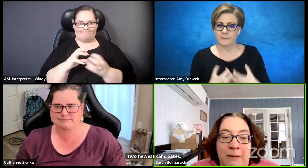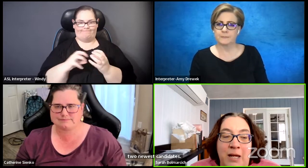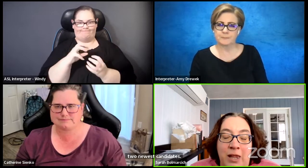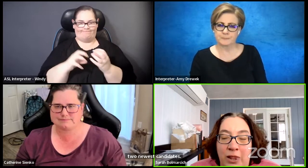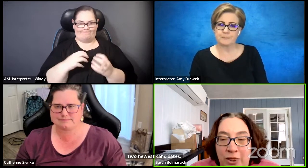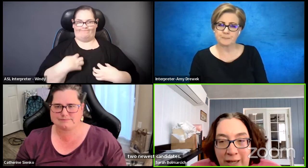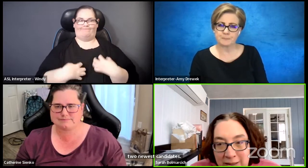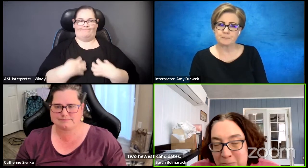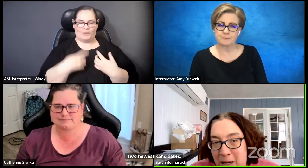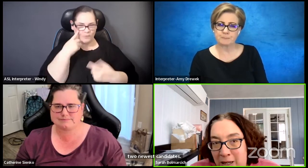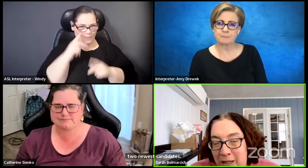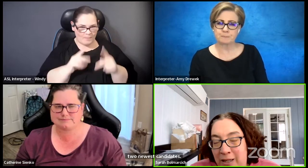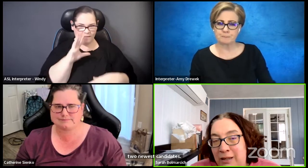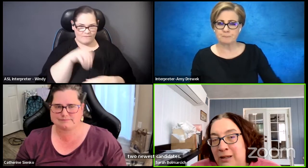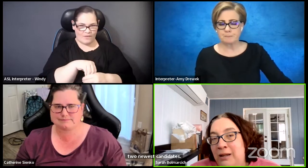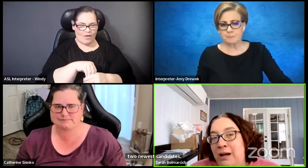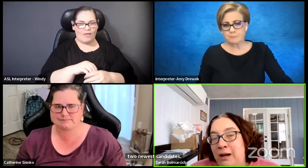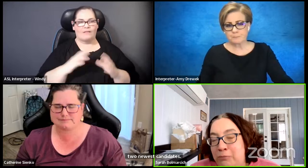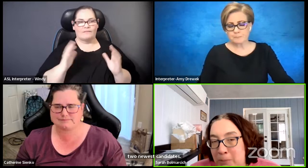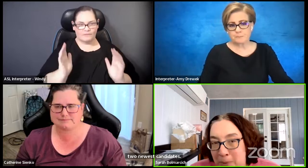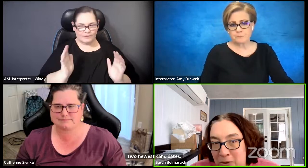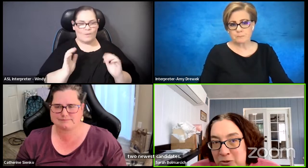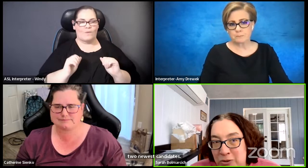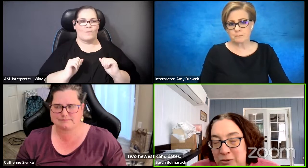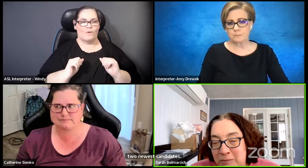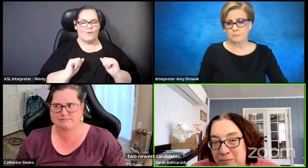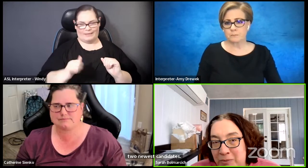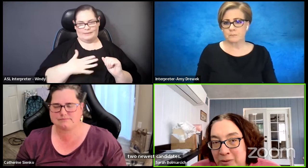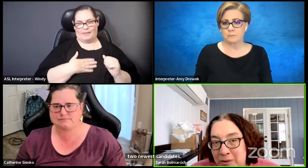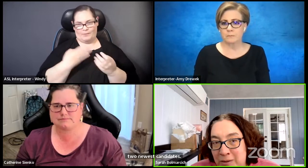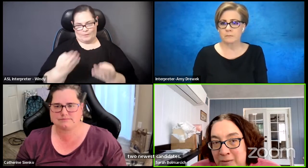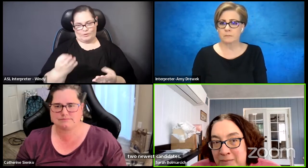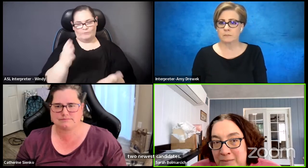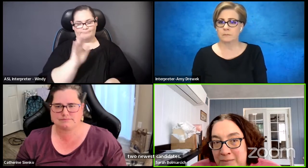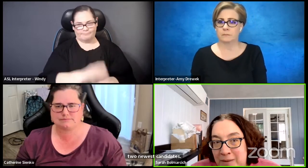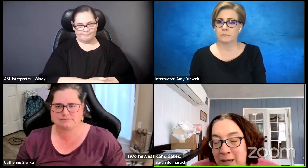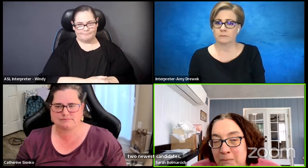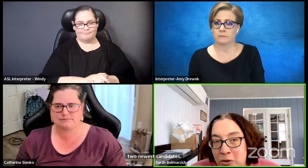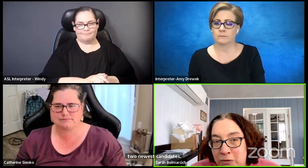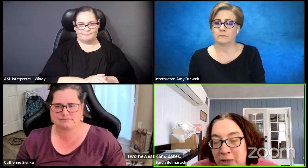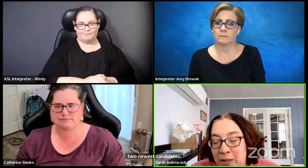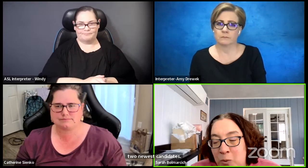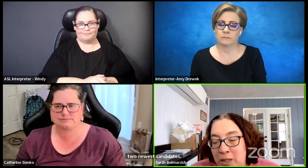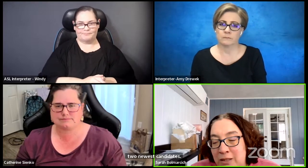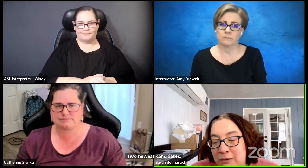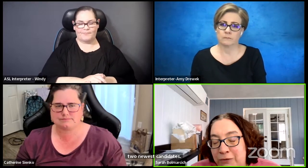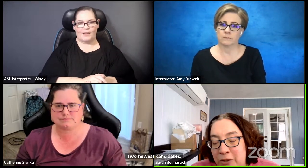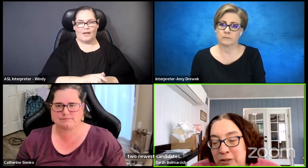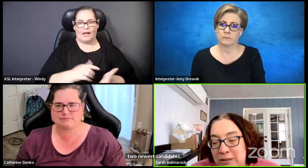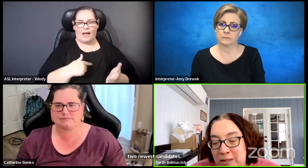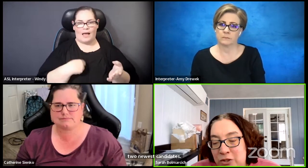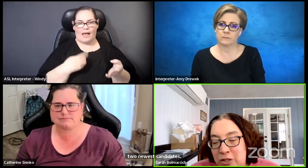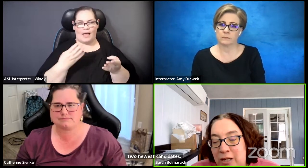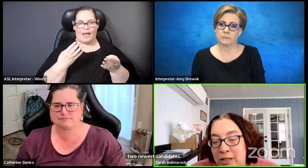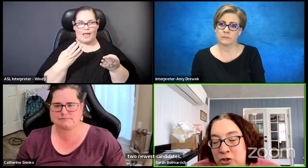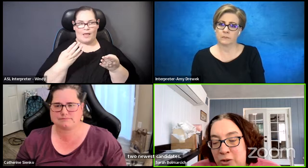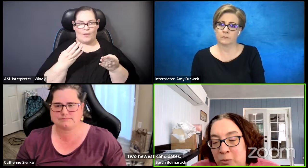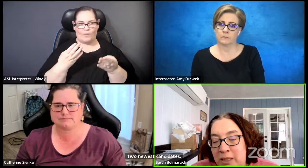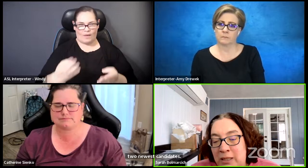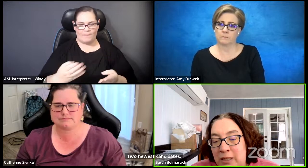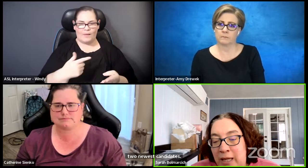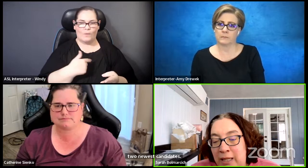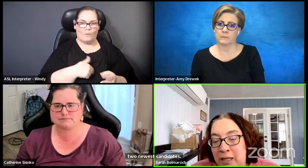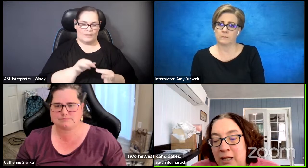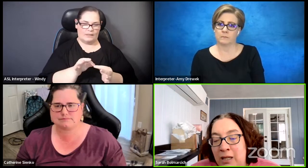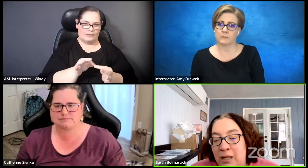But that's my proposal. I move that we defer the decision